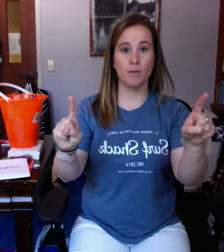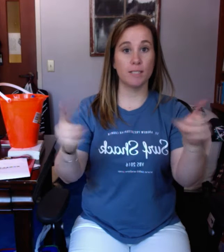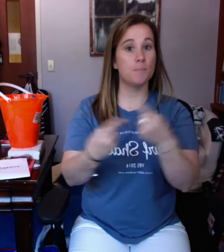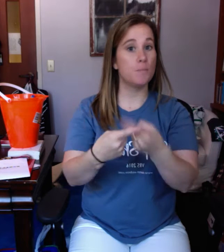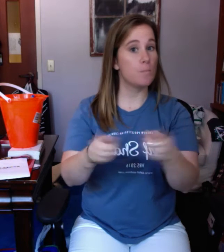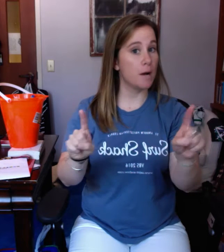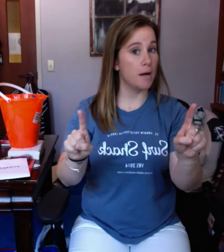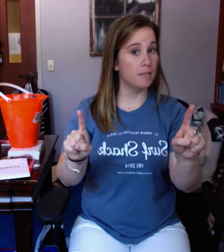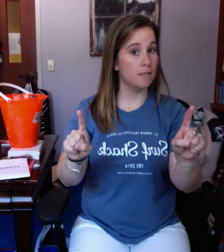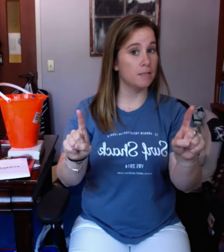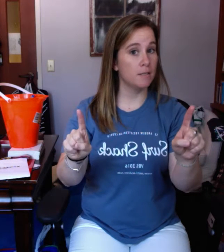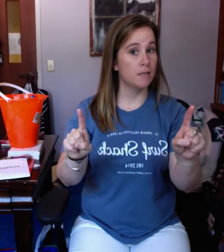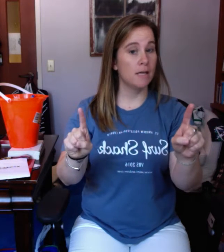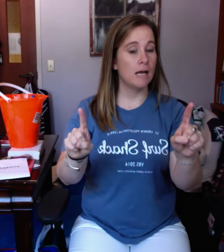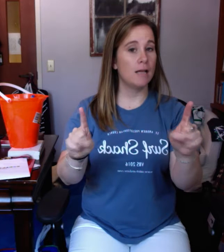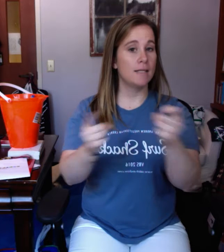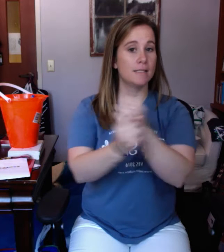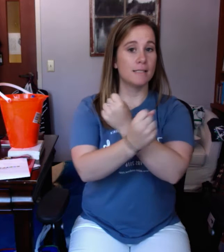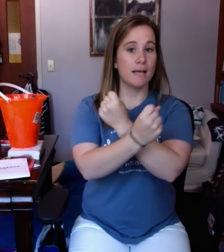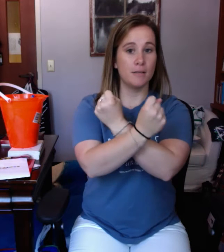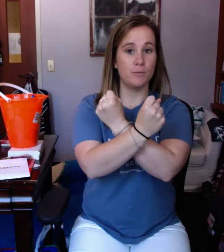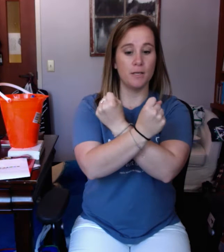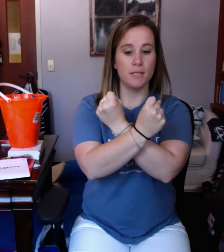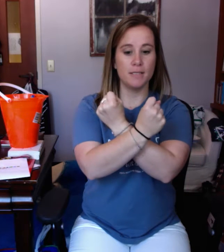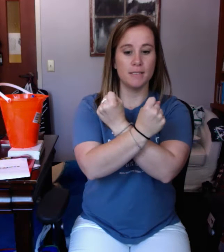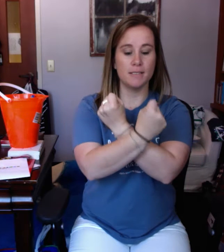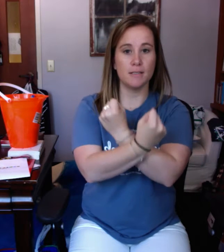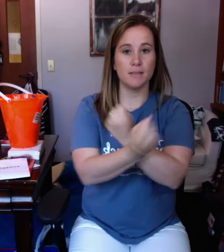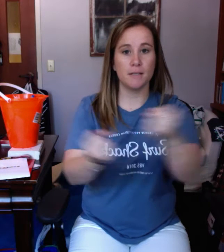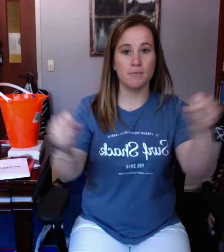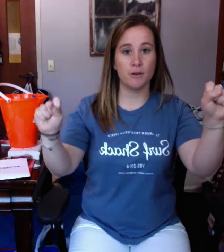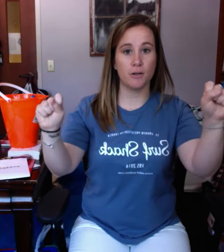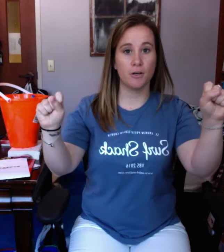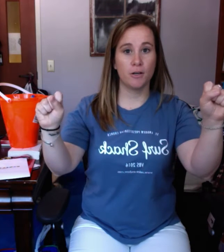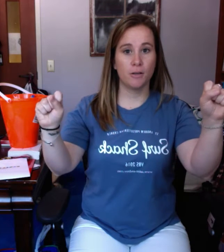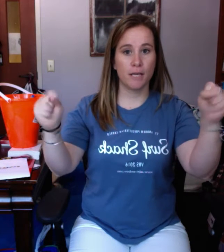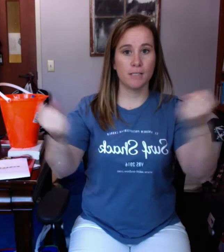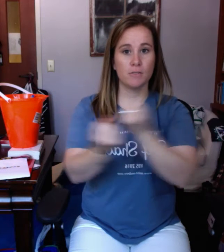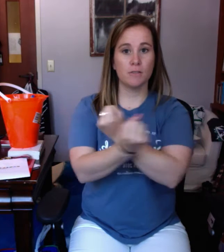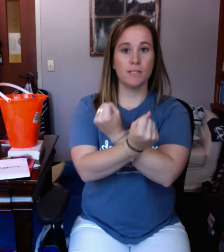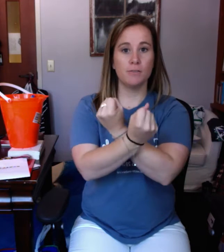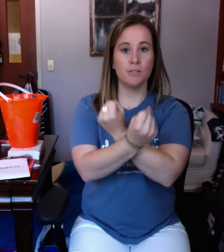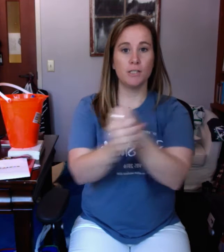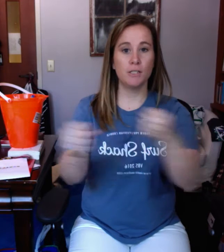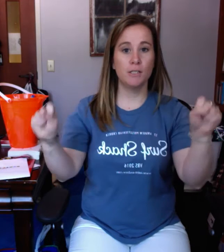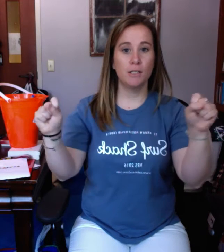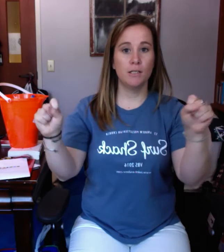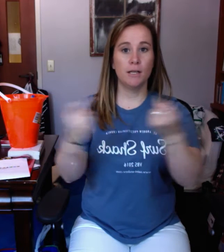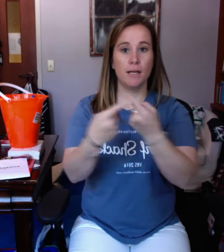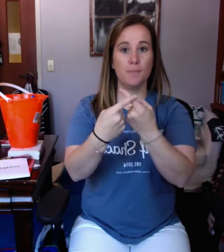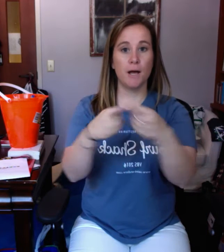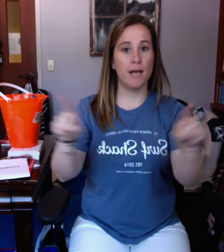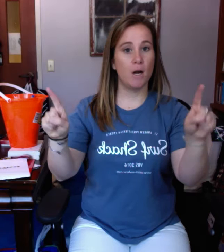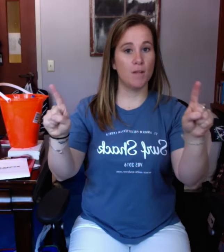that's but. The second one is deliver, okay? So deliver and but are the